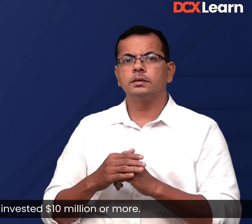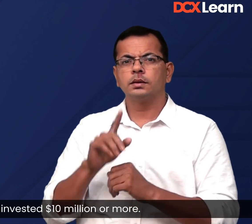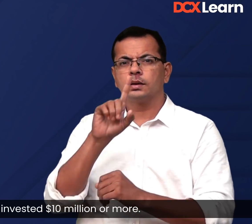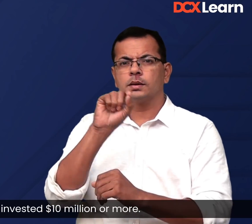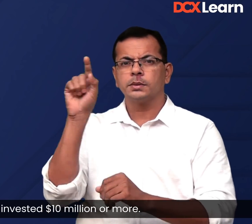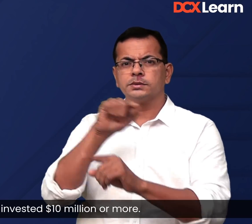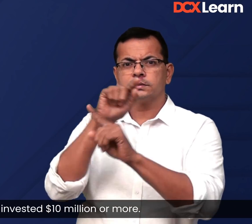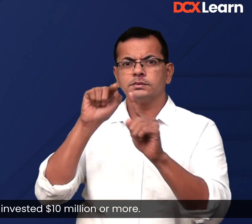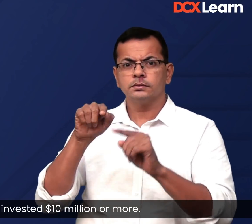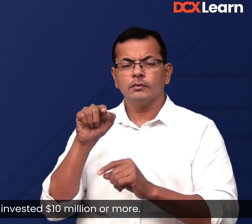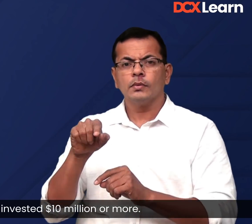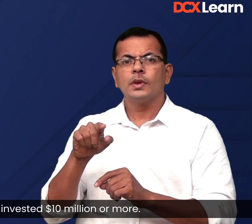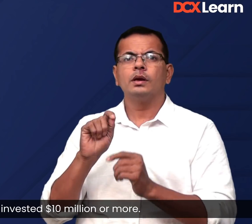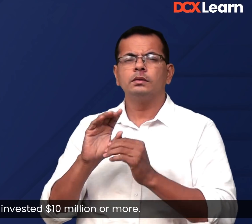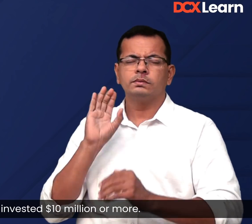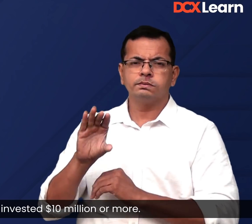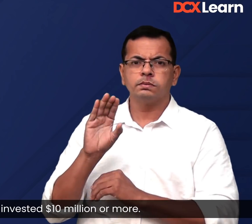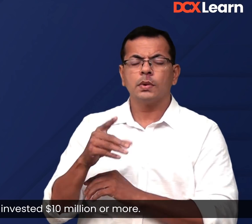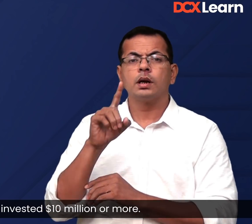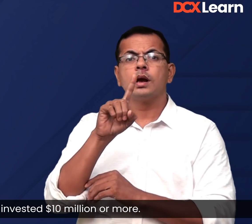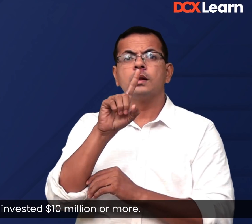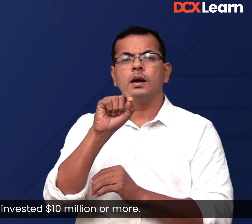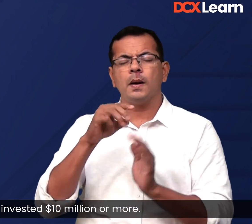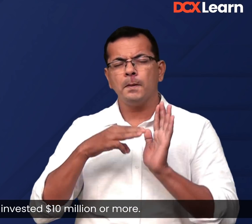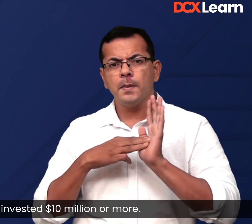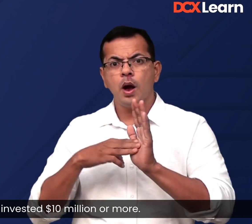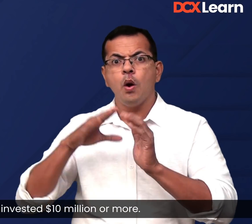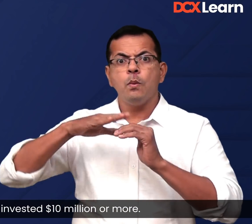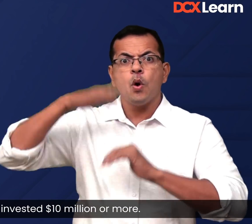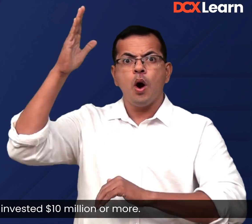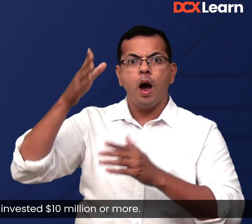10 percent of them invested in 10 million dollars or more